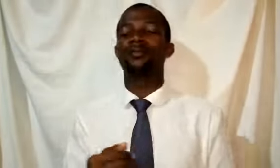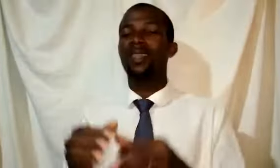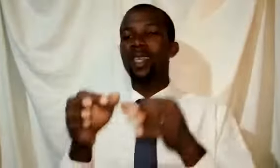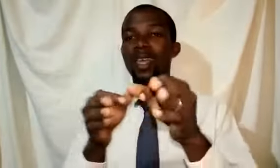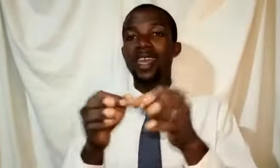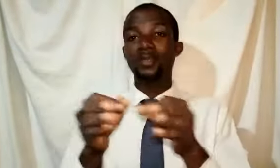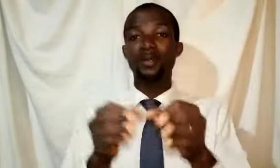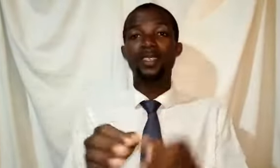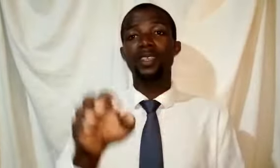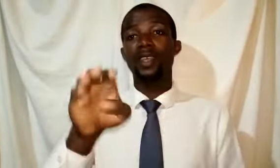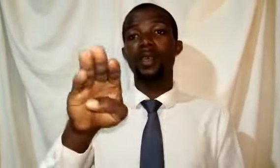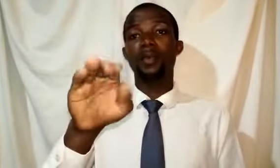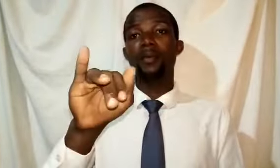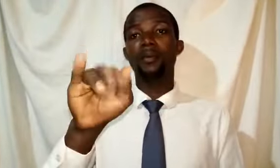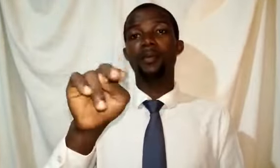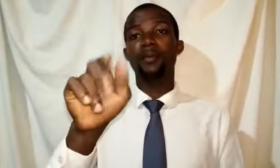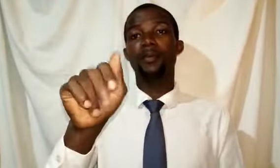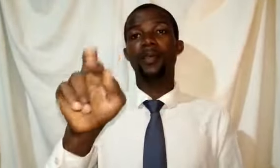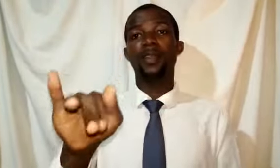binary numbers to other bases.